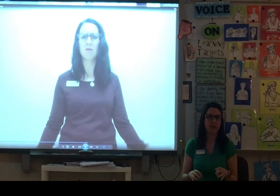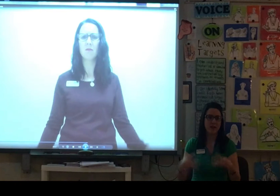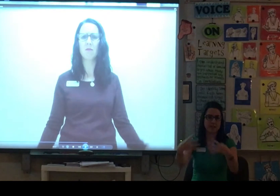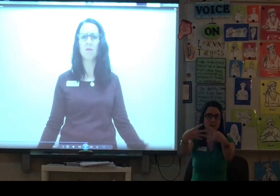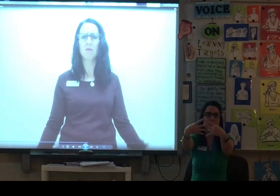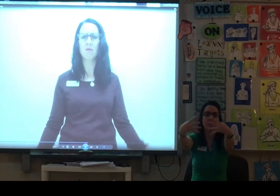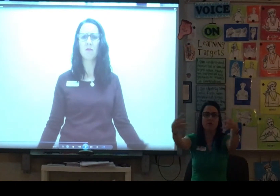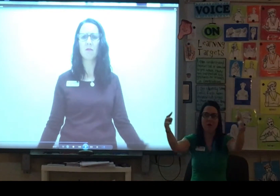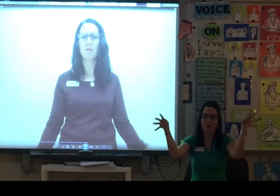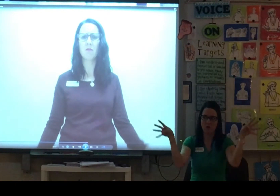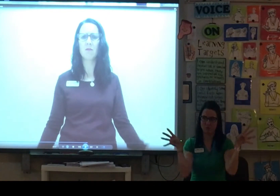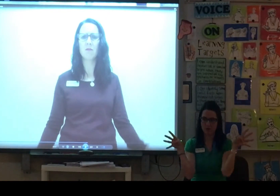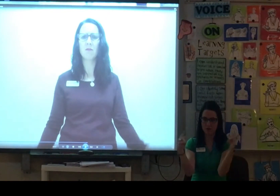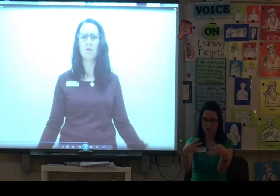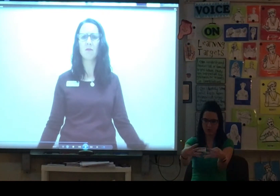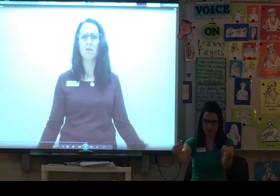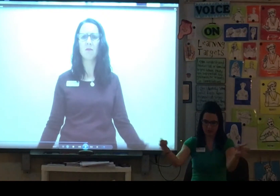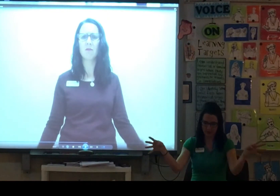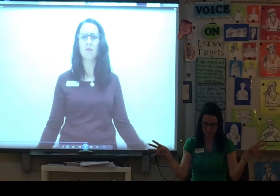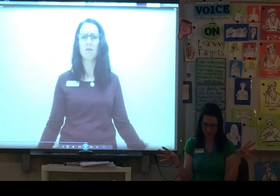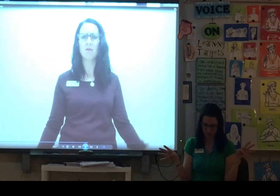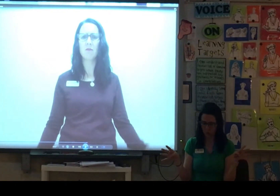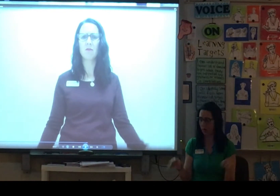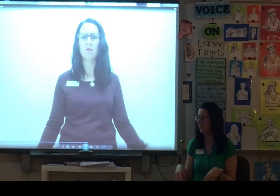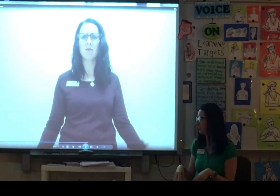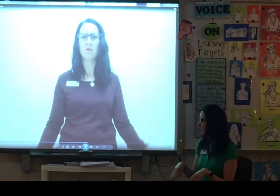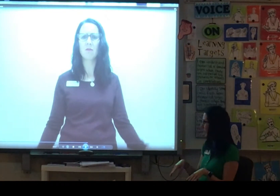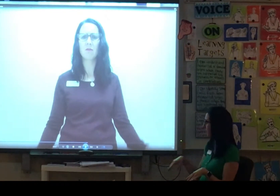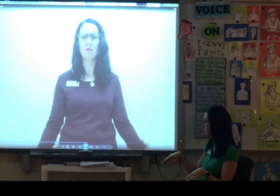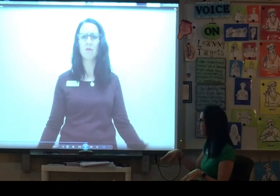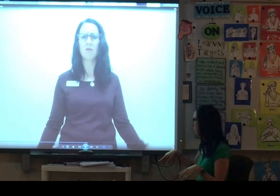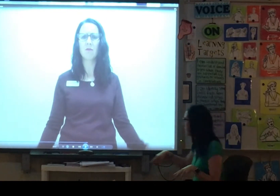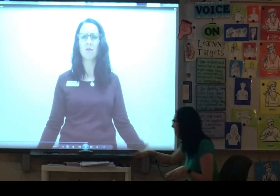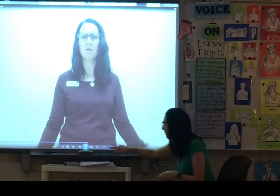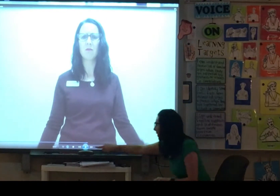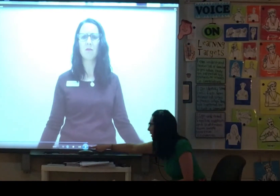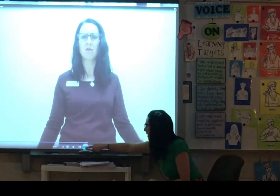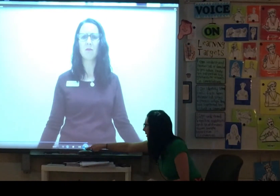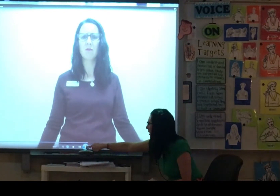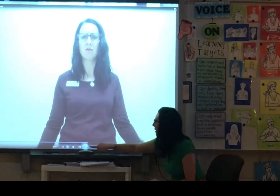place. They're in rows all around the store. Okay?